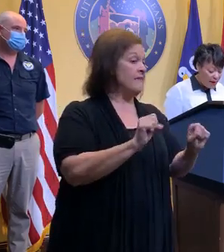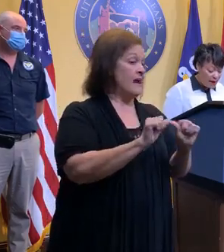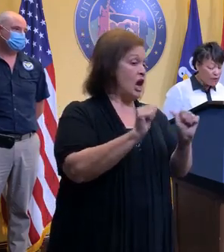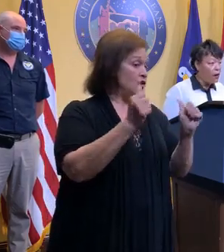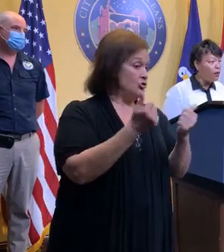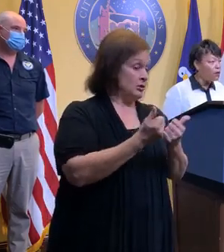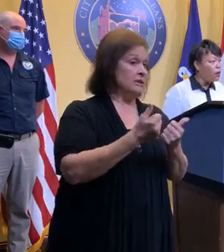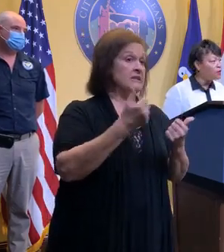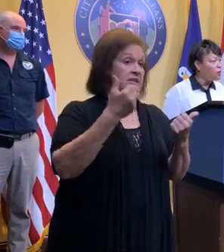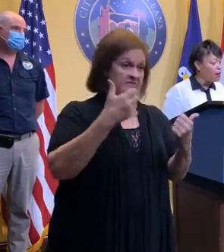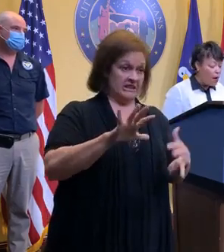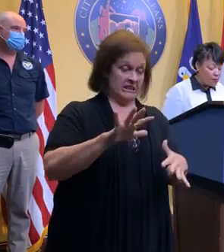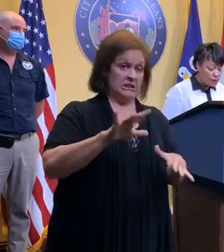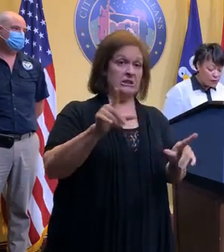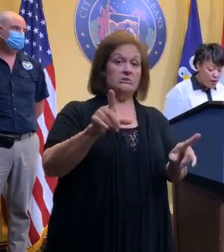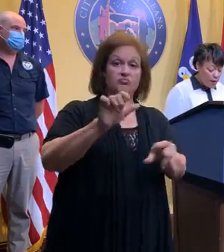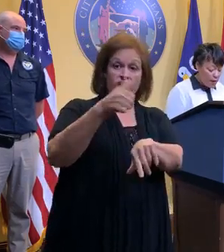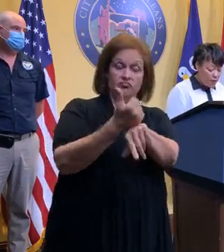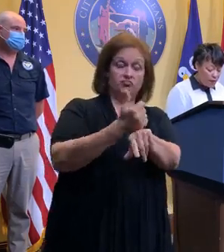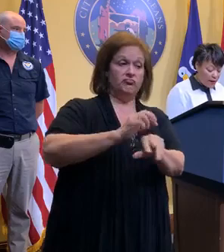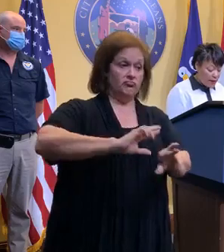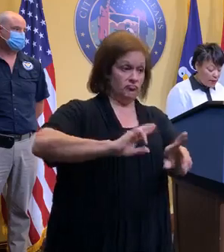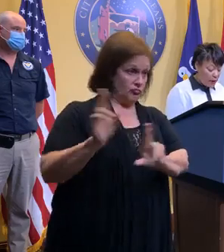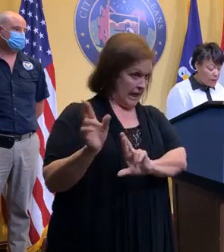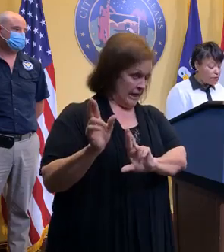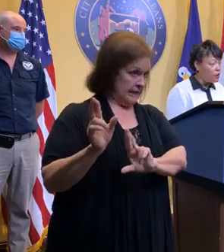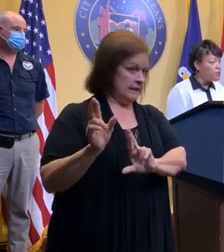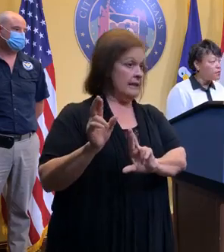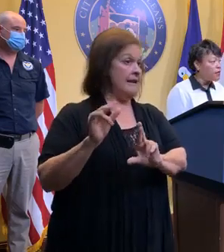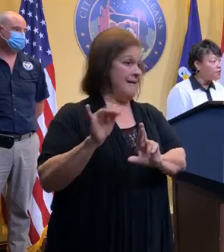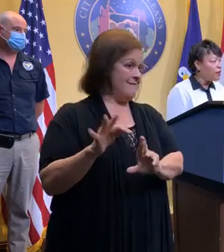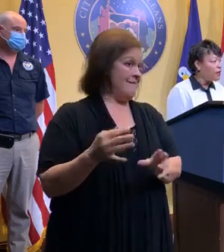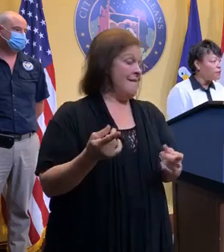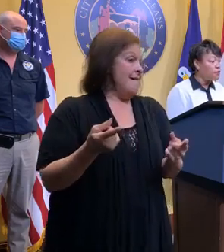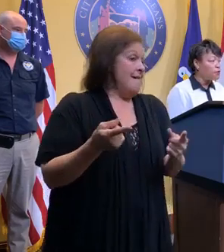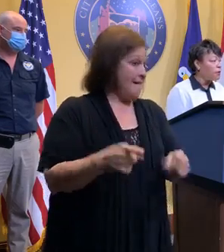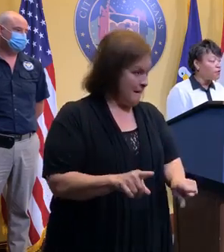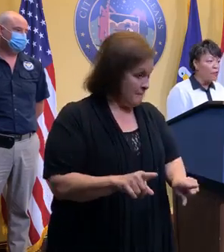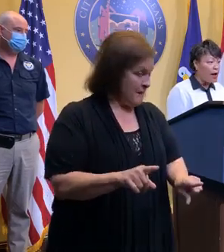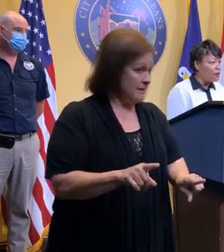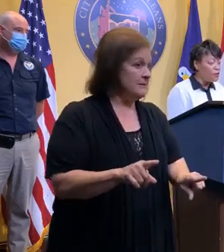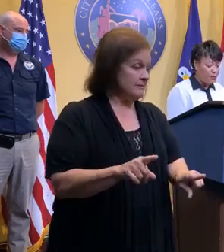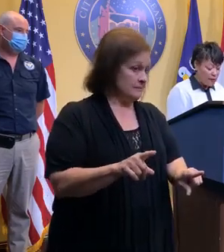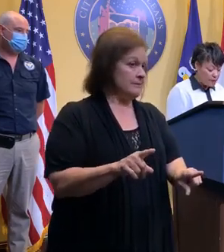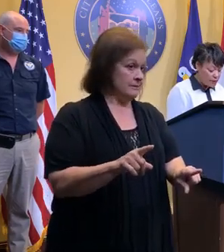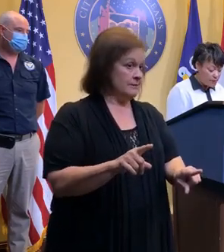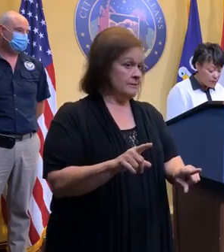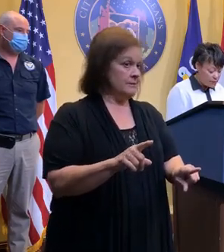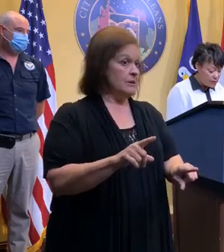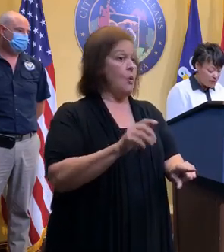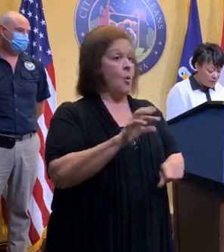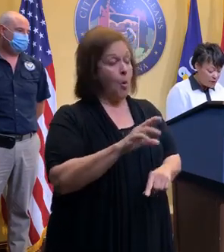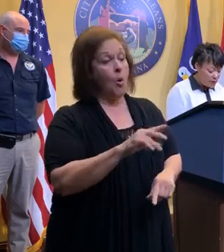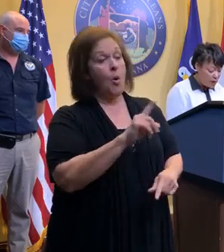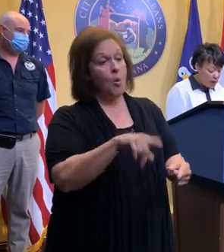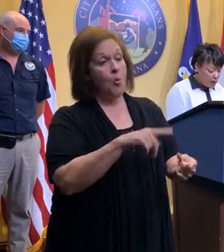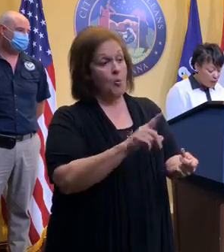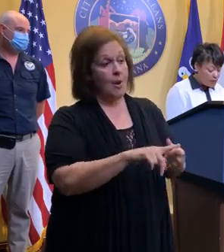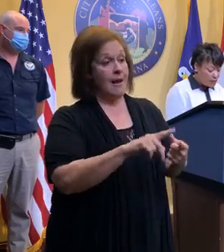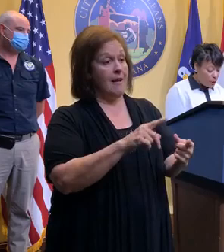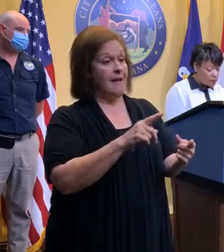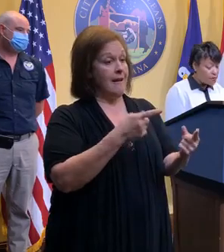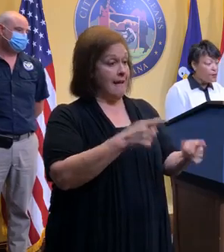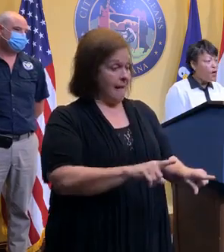are all prepared, along with our partners, and ready in terms of just on the ground preparedness is